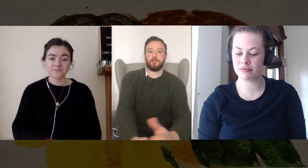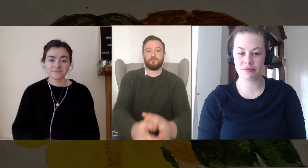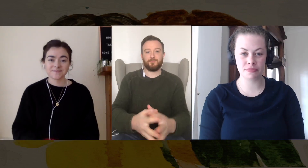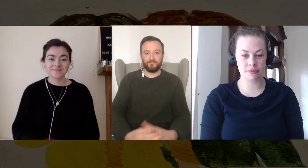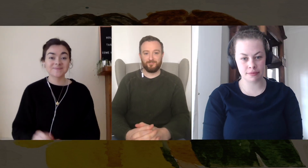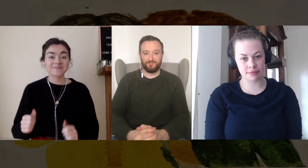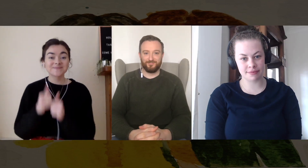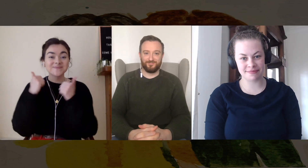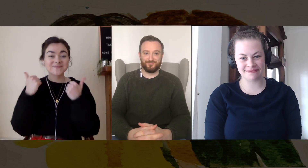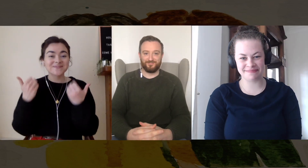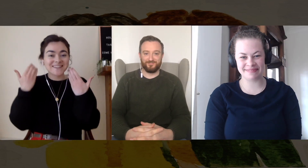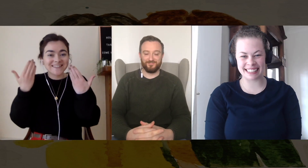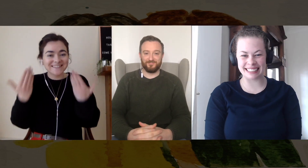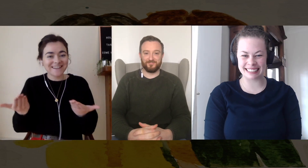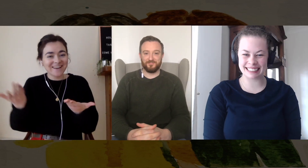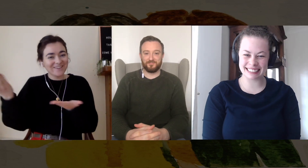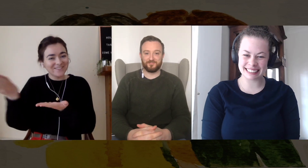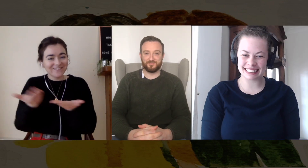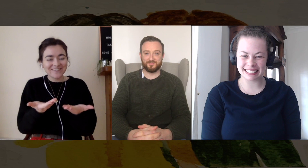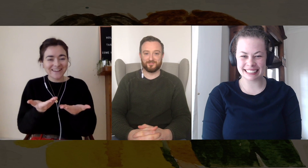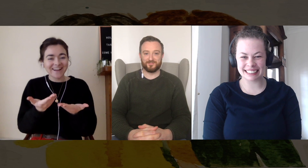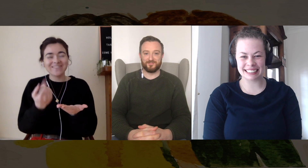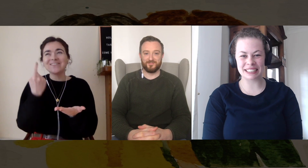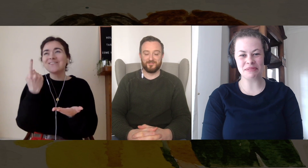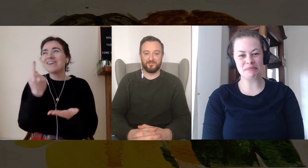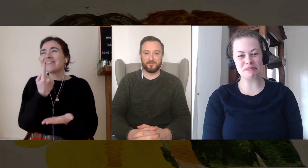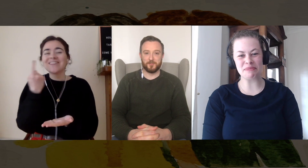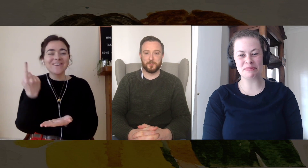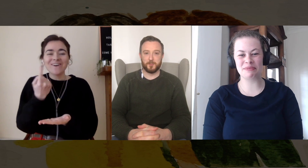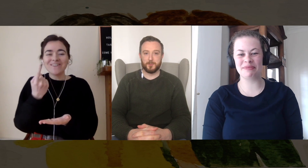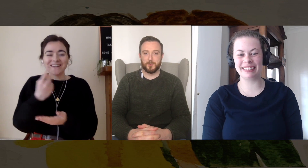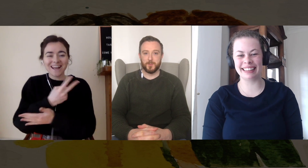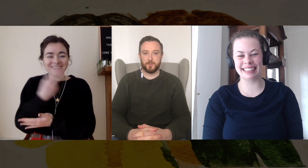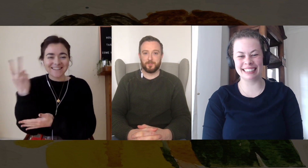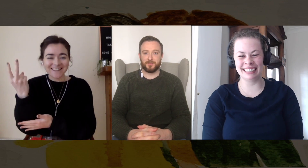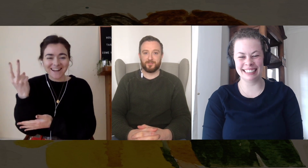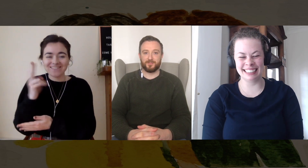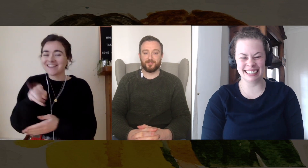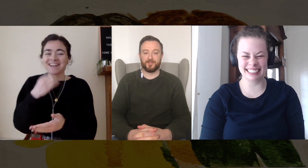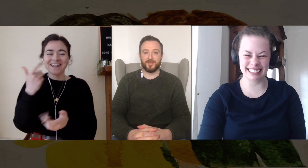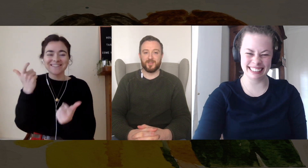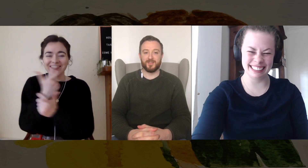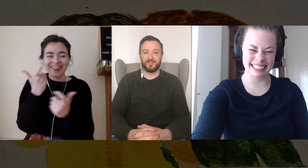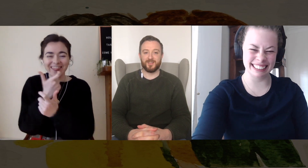Well, now we are joined by the one, the only, Anthony Claffey, who can't stop laughing at me.